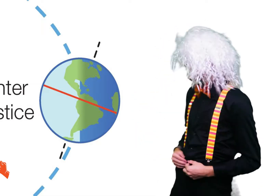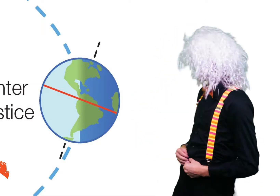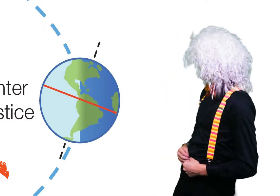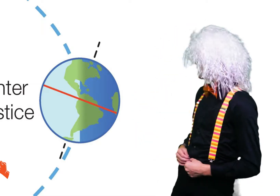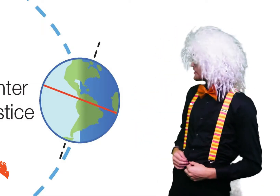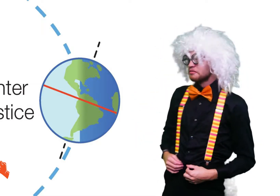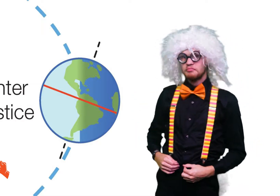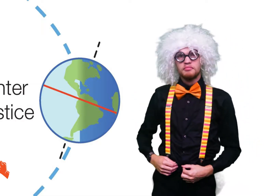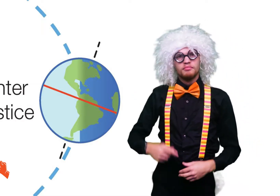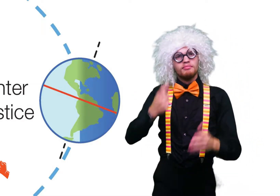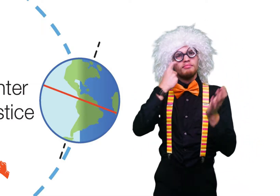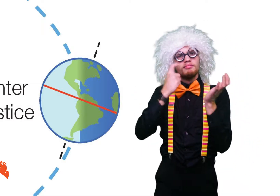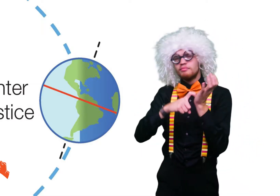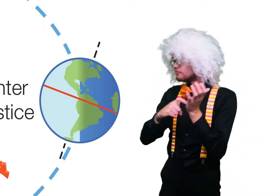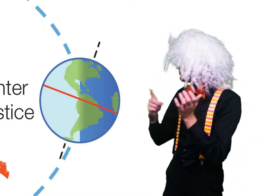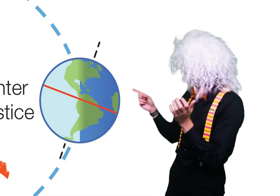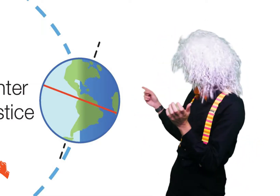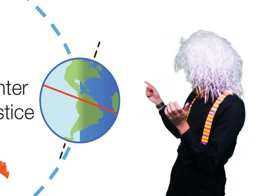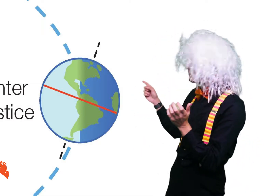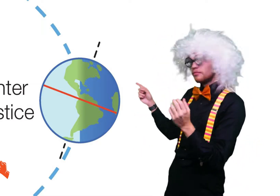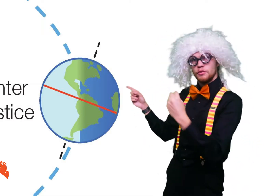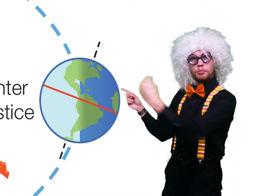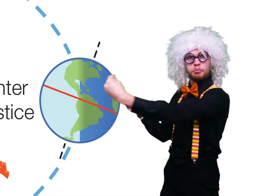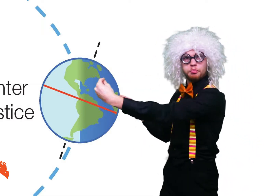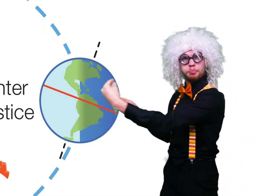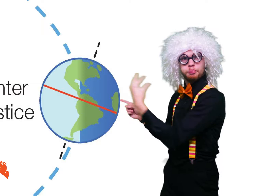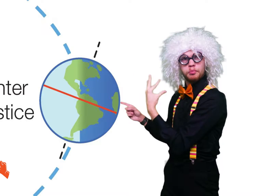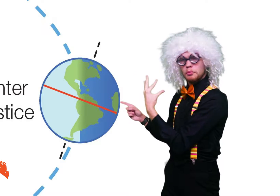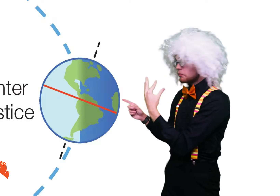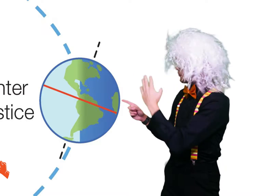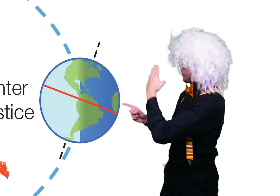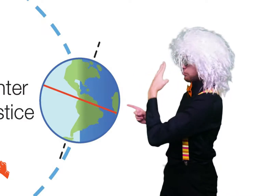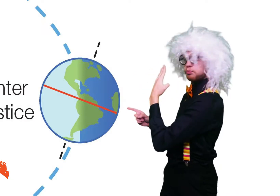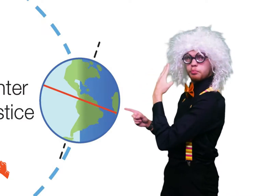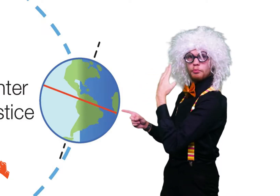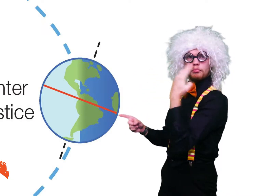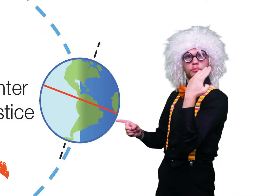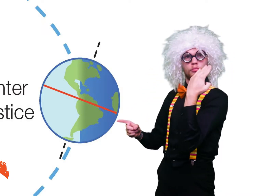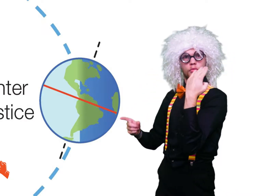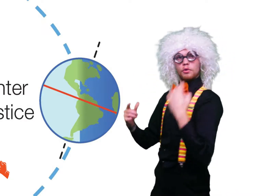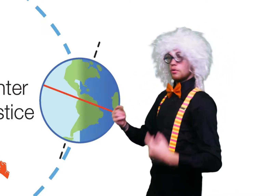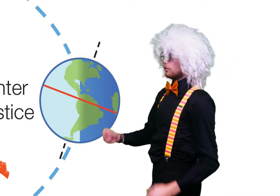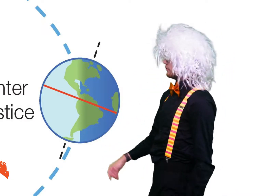hemisphere is on the far end now. And see how the sun rays hit the southern hemisphere first?